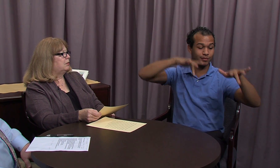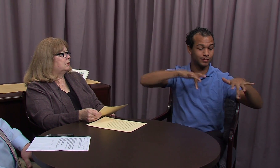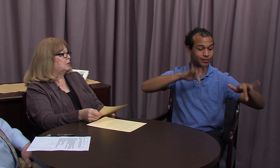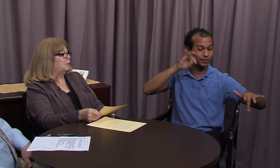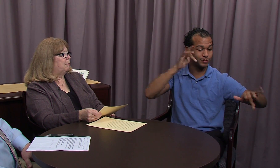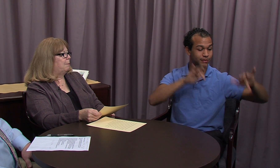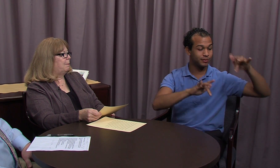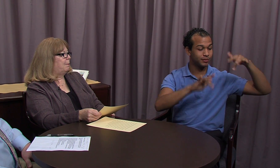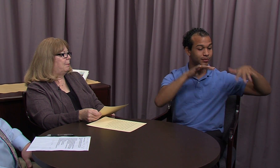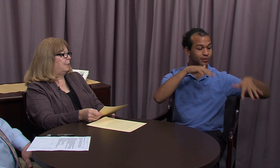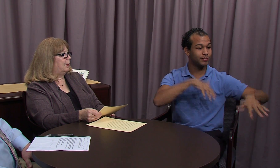stars.